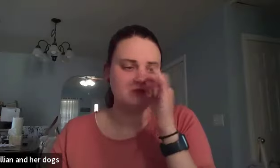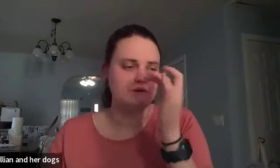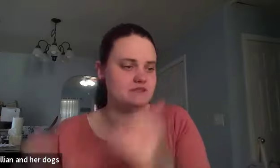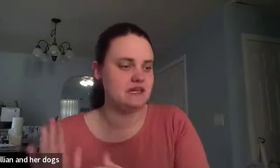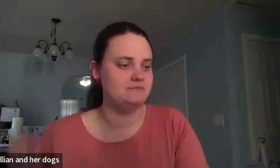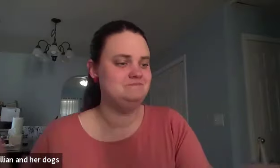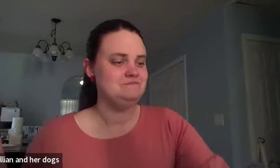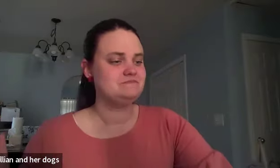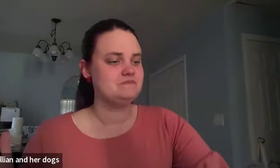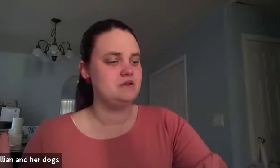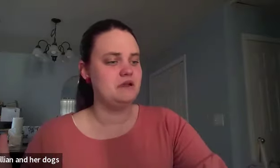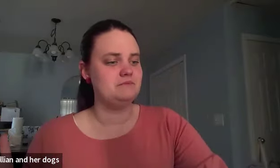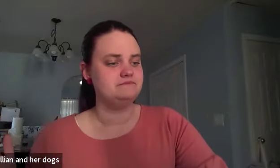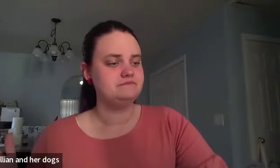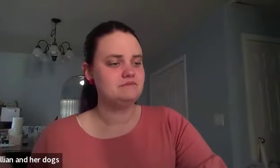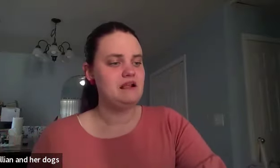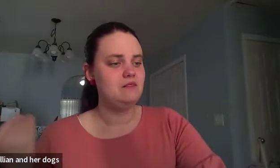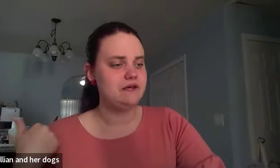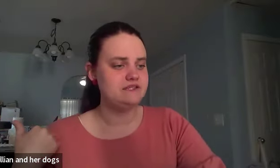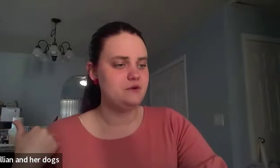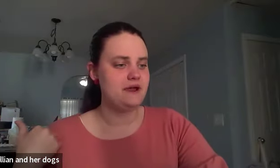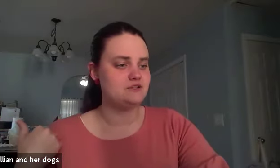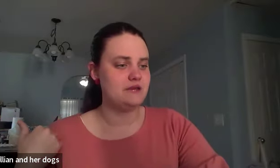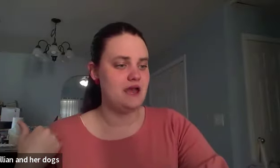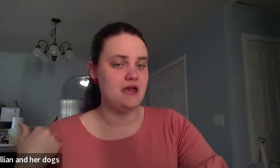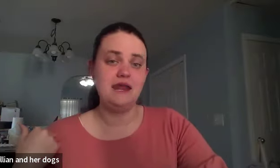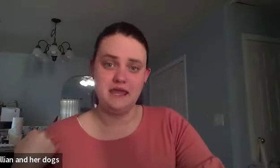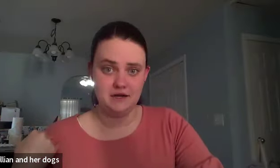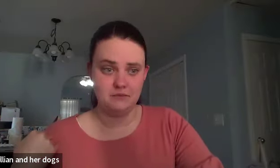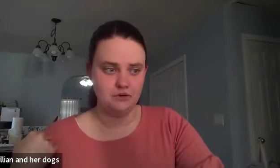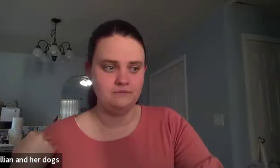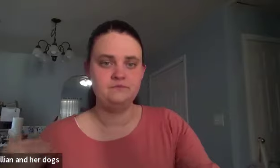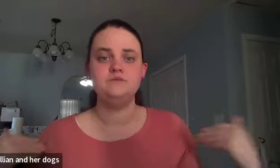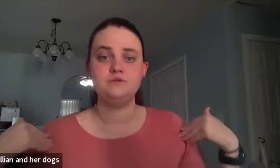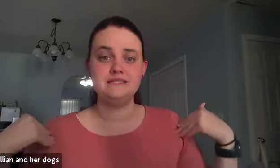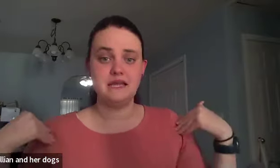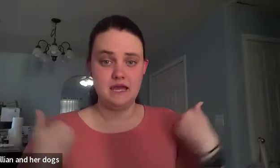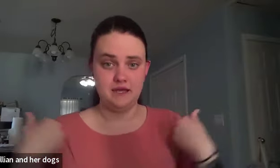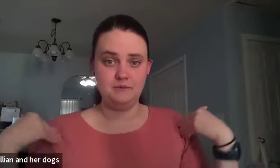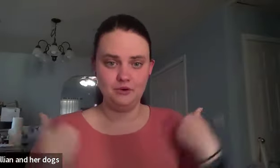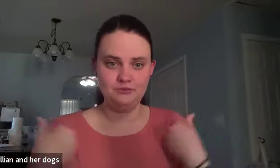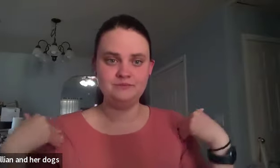rubbing my nose again. Okay. Let's go back. So we had animal, which was animal.